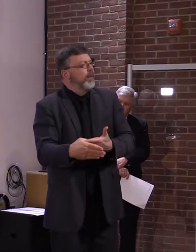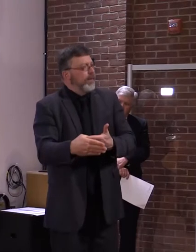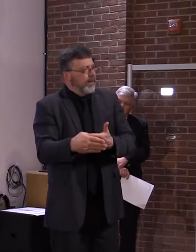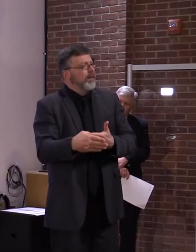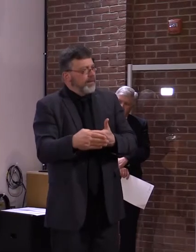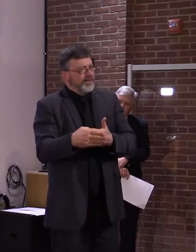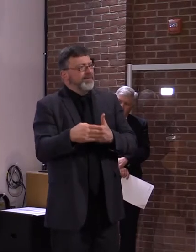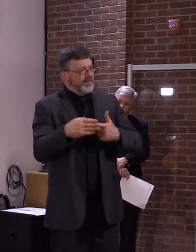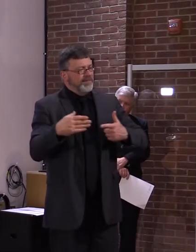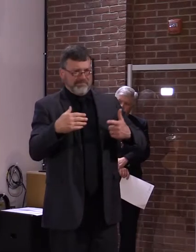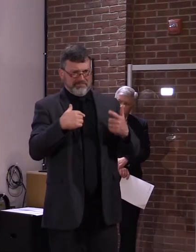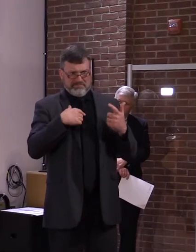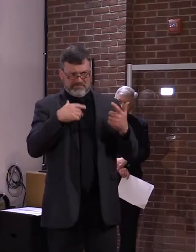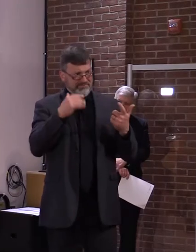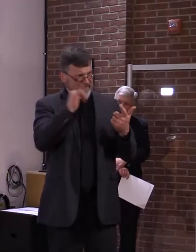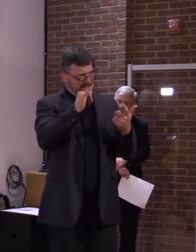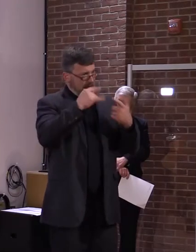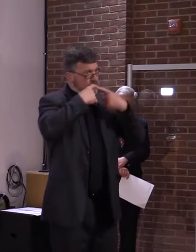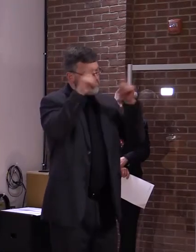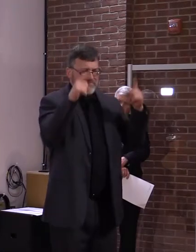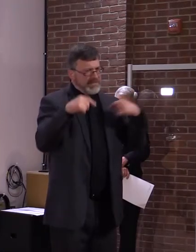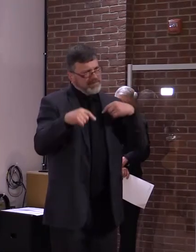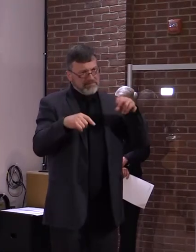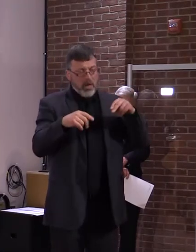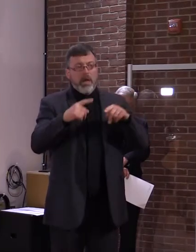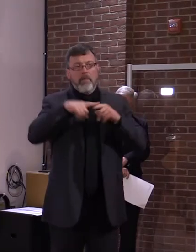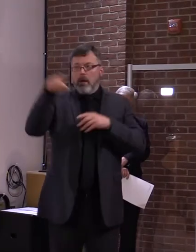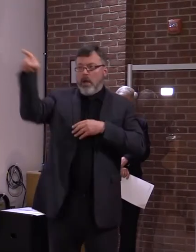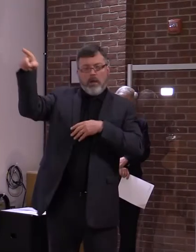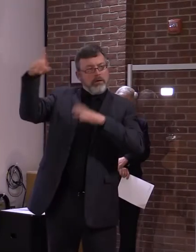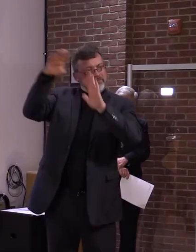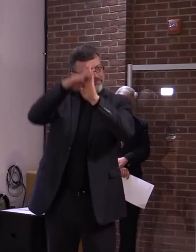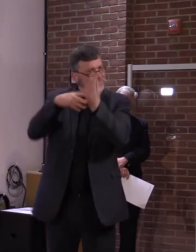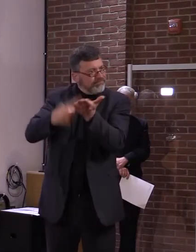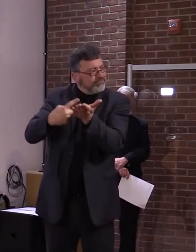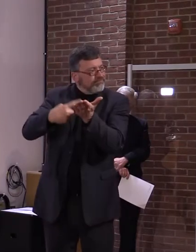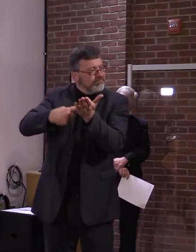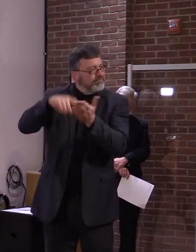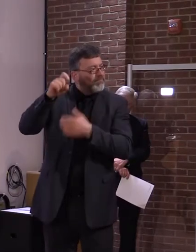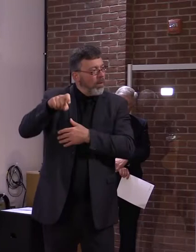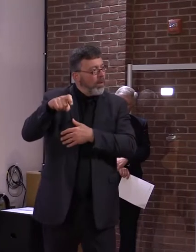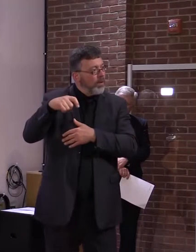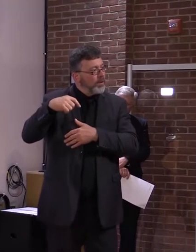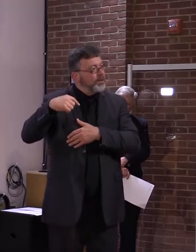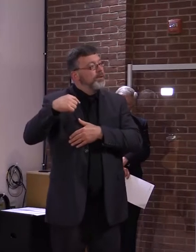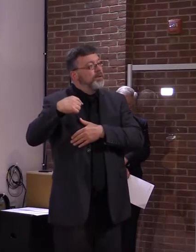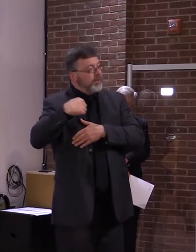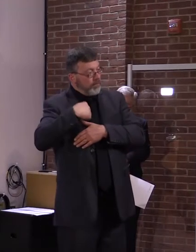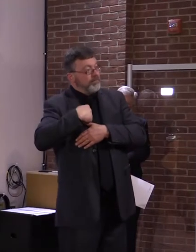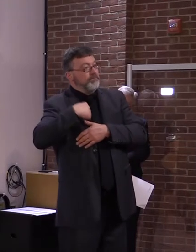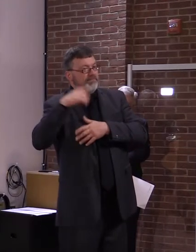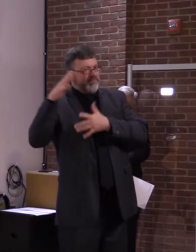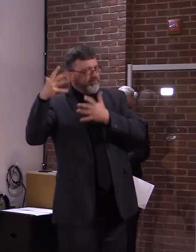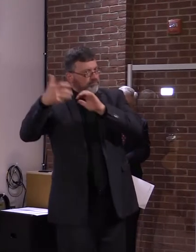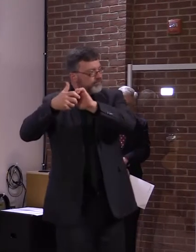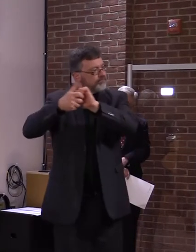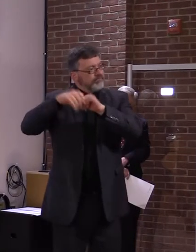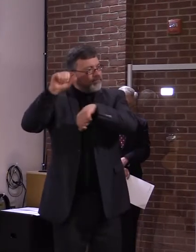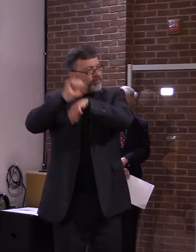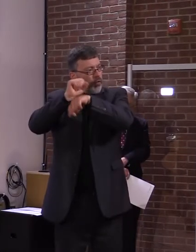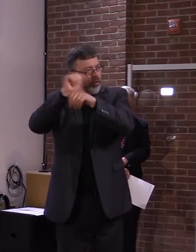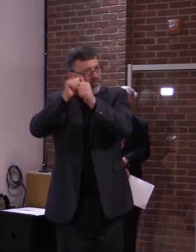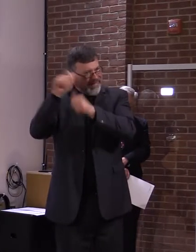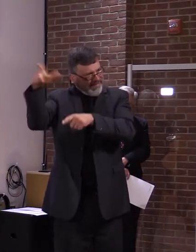and the General Counsel from Public Safety, to try and determine a policy that works for everyone so that we can maintain that transparency that I think